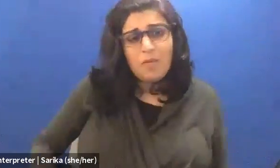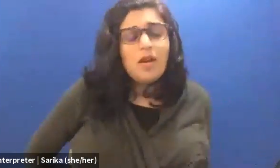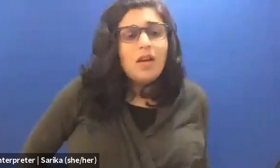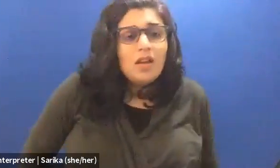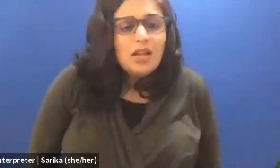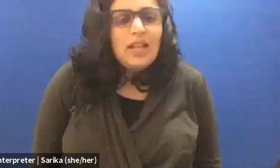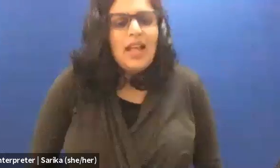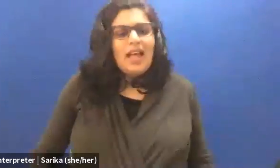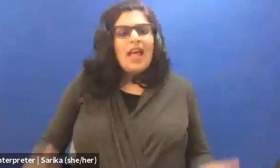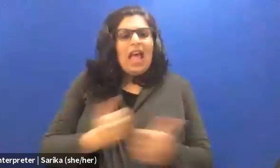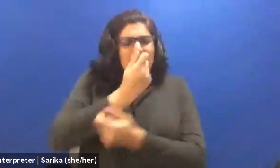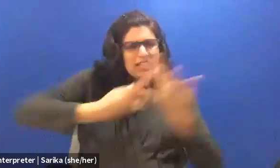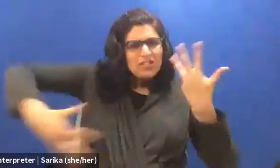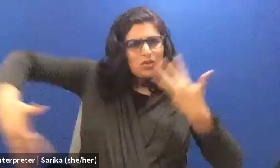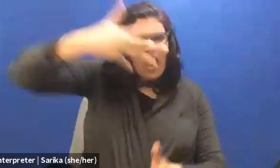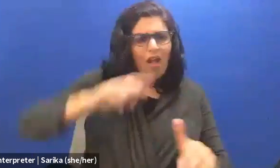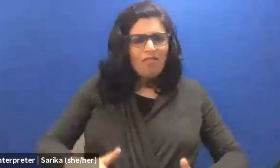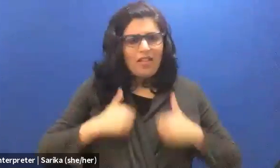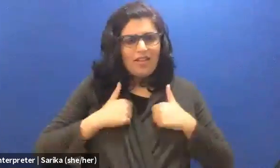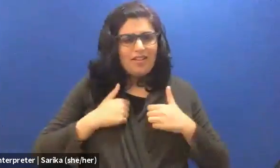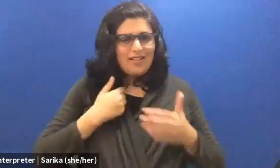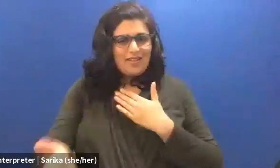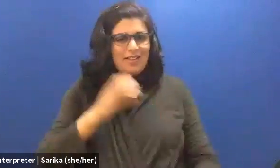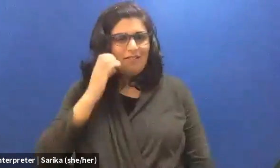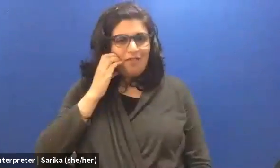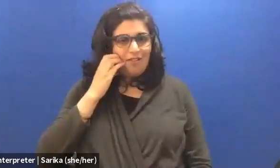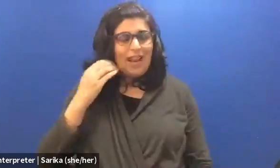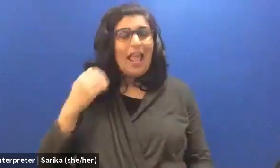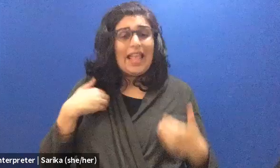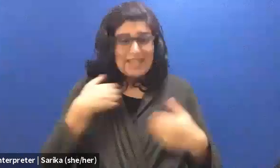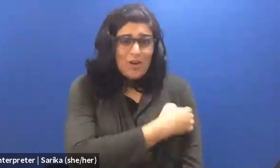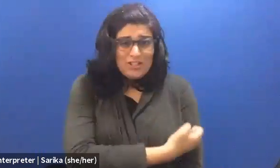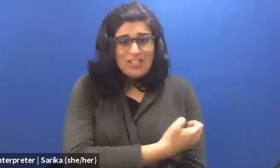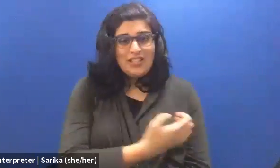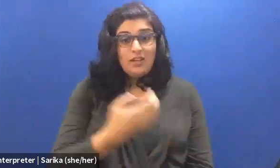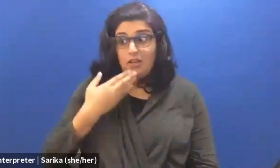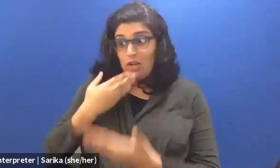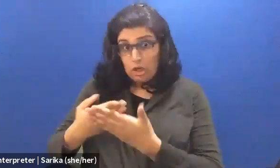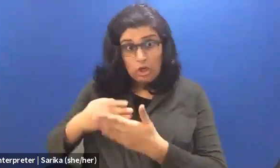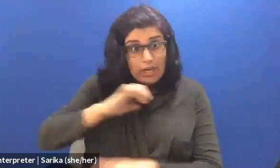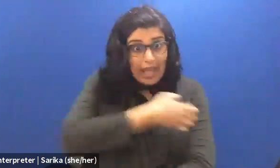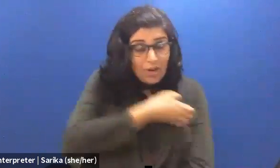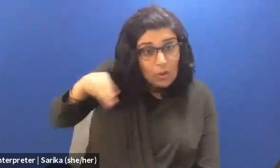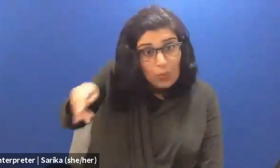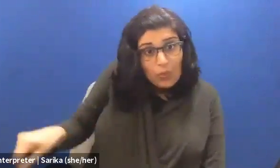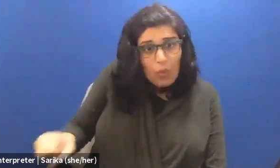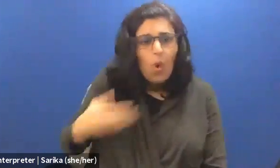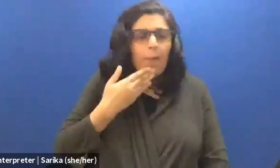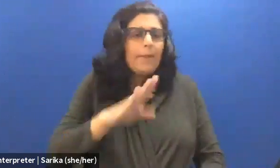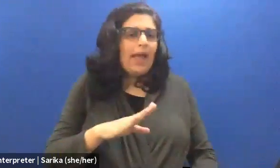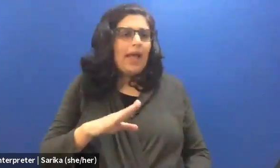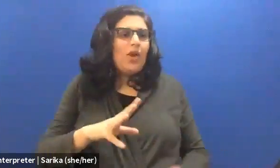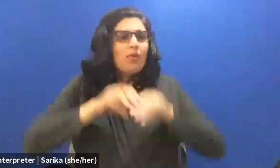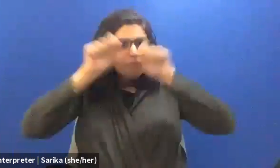everything is living around us. I mean, even this phone here, it's got energy to it. Whether I put good energy into it or bad energy, it's going to go out into the universe